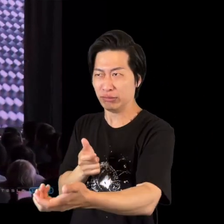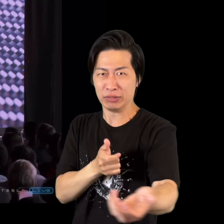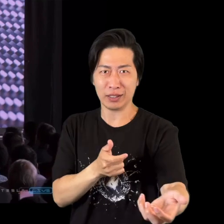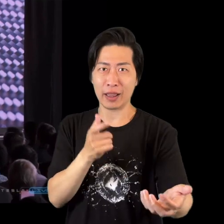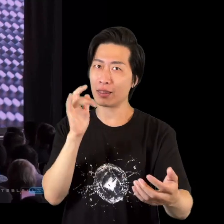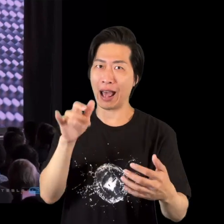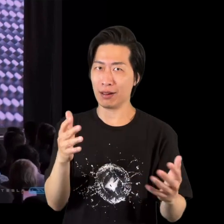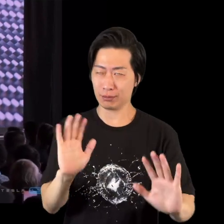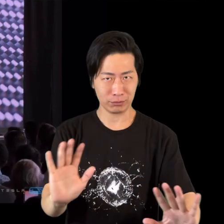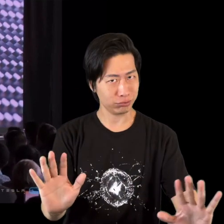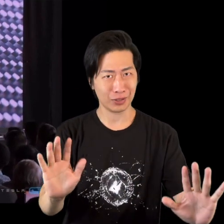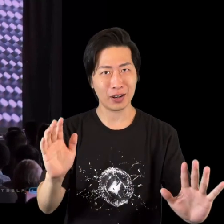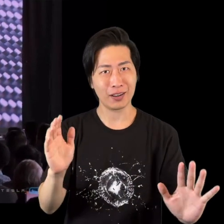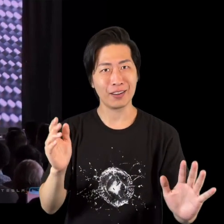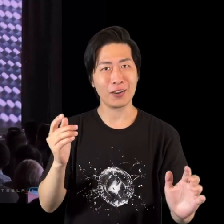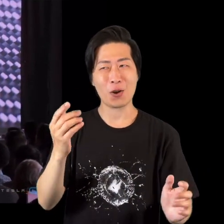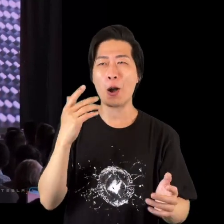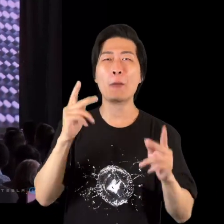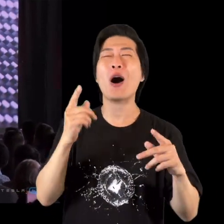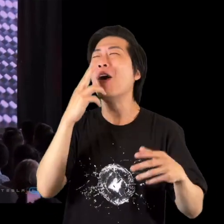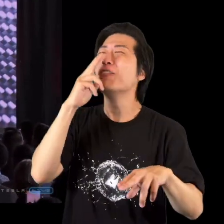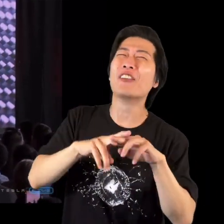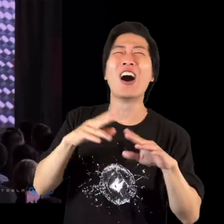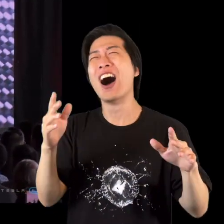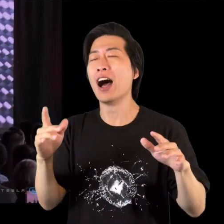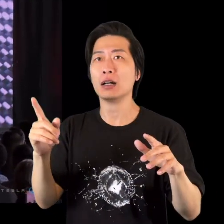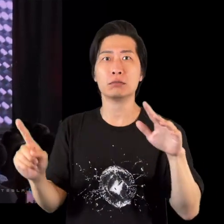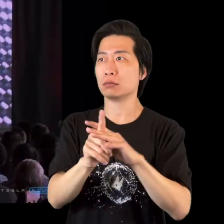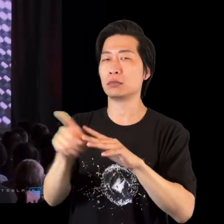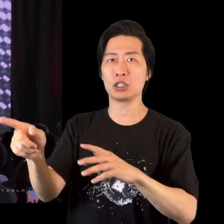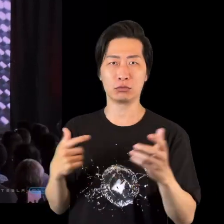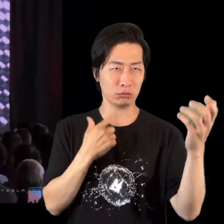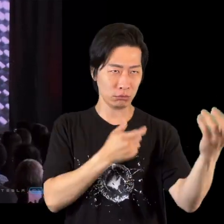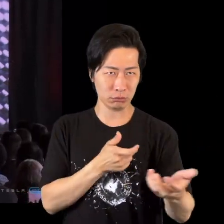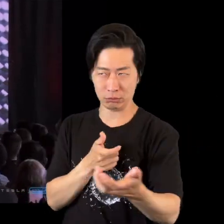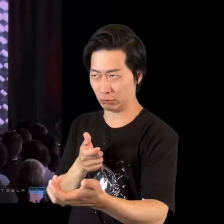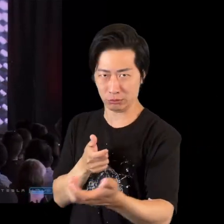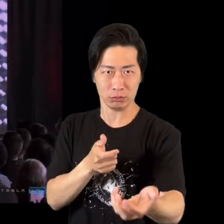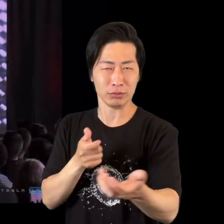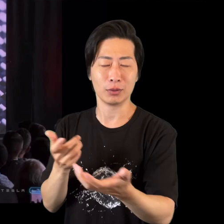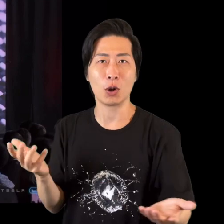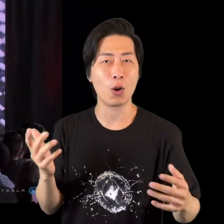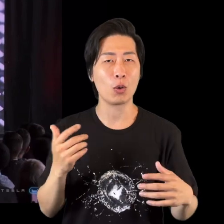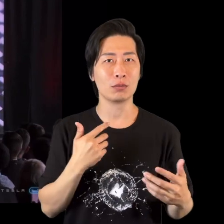That's very important. It's all fun and games until Terminator shows up.